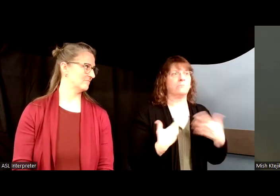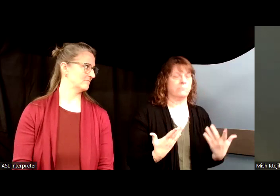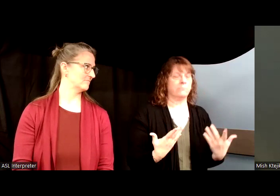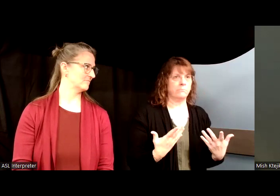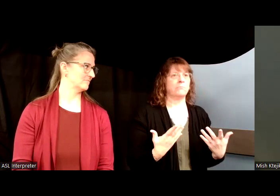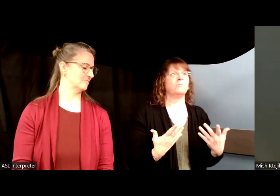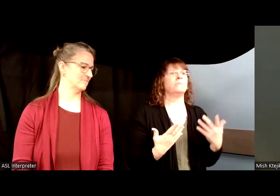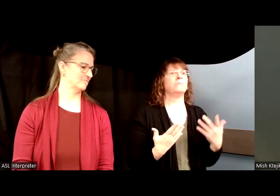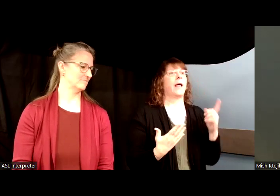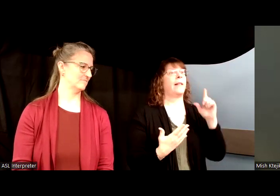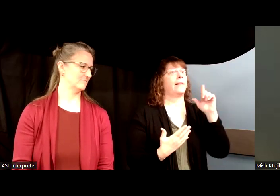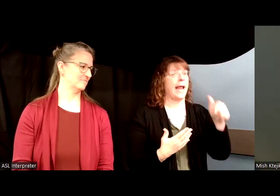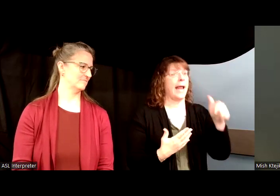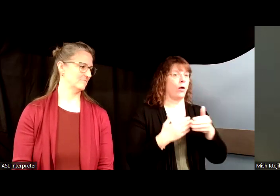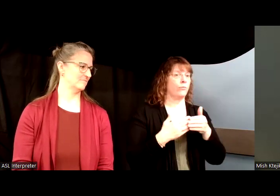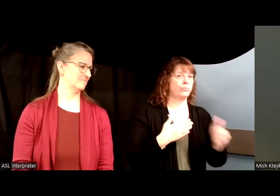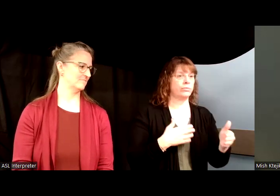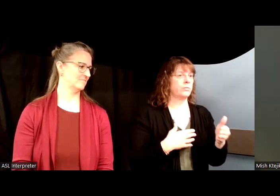And then